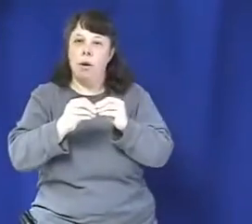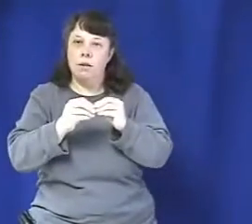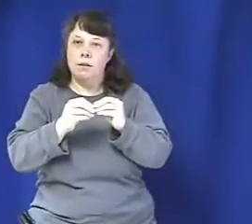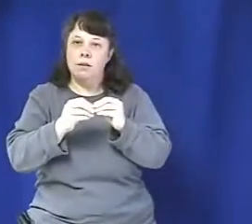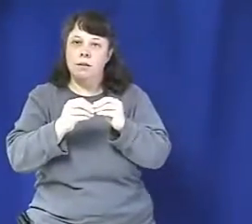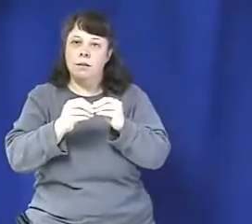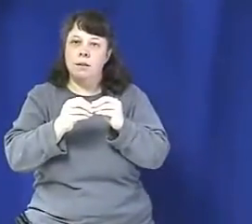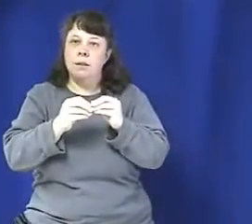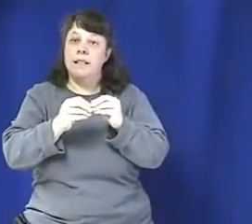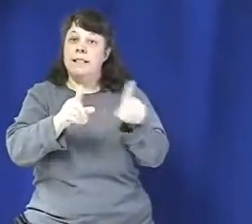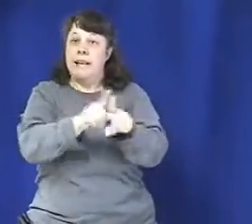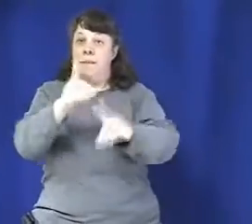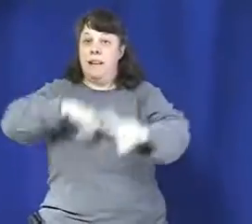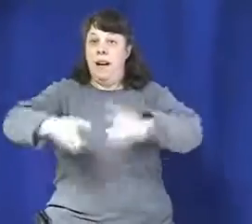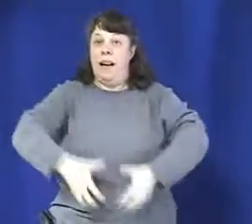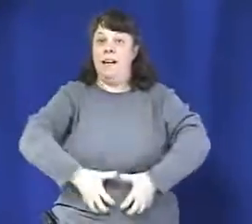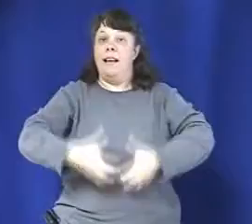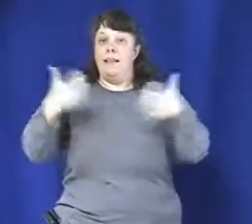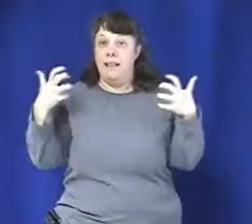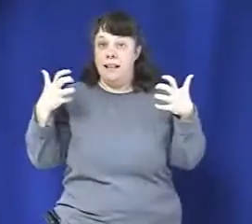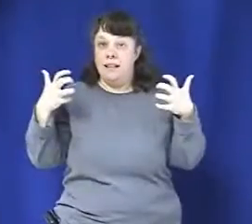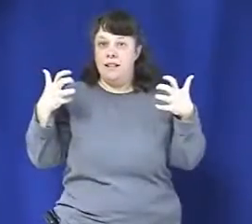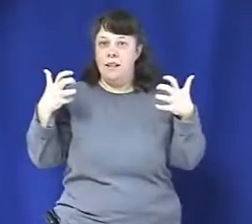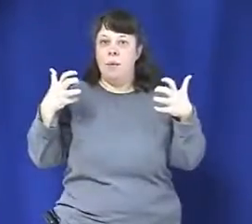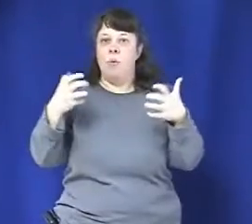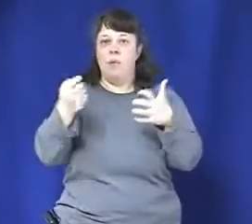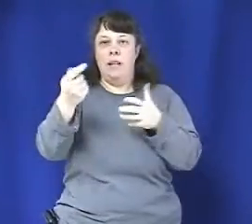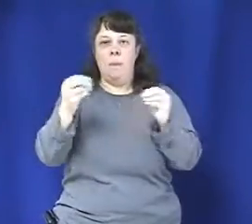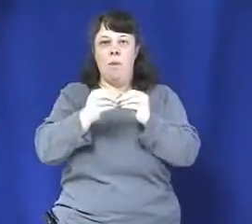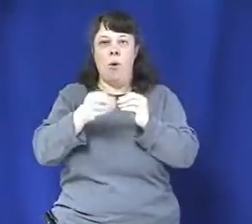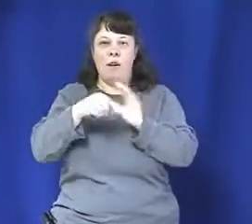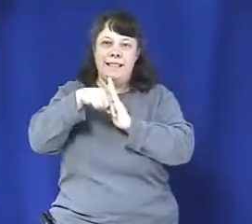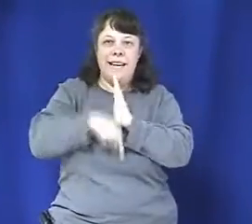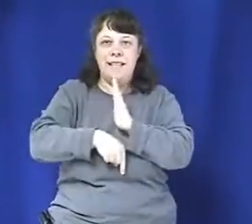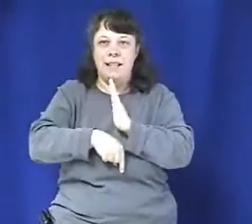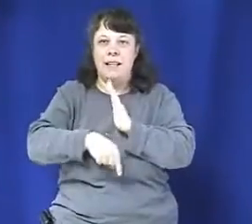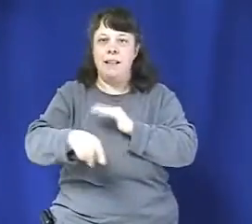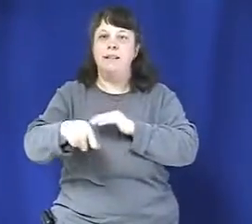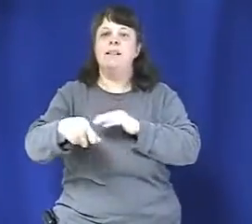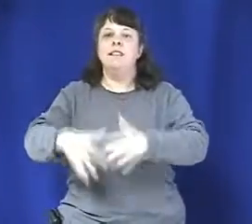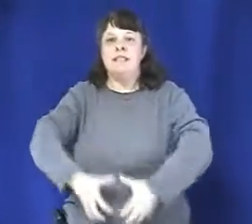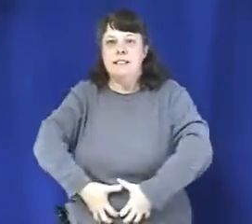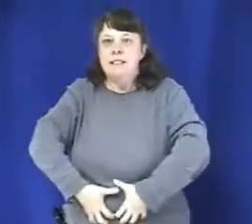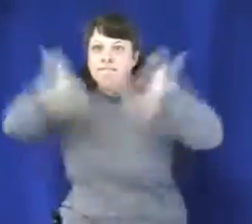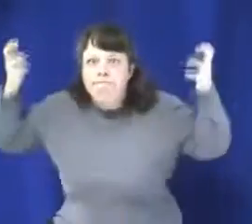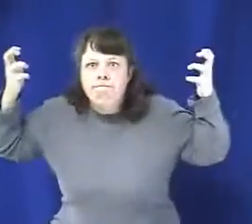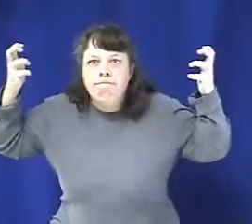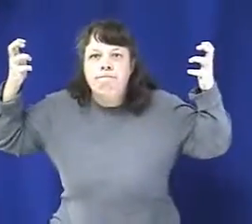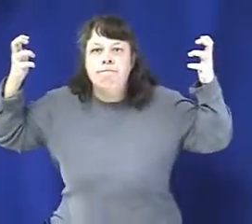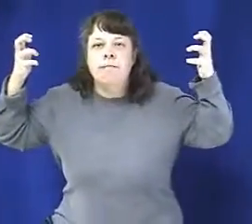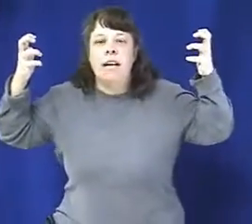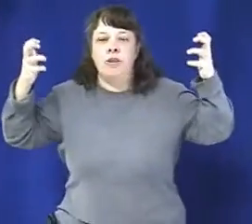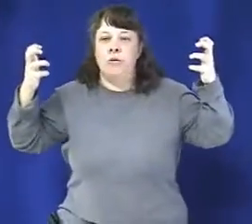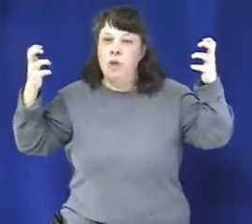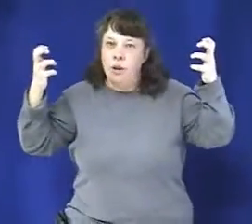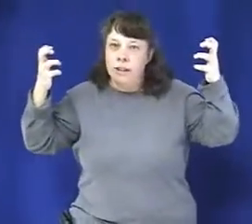more, same sign as this, but with a little bit more intensity, and you're